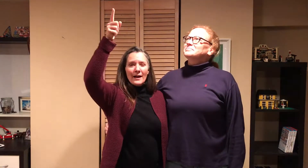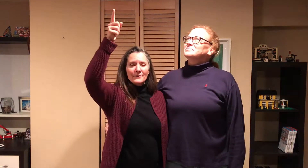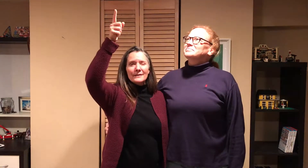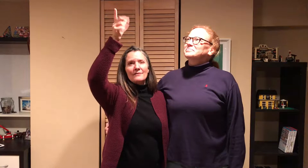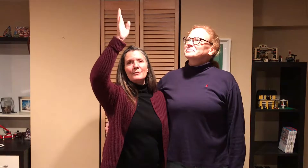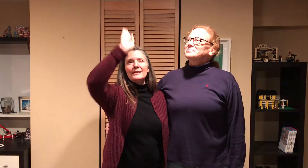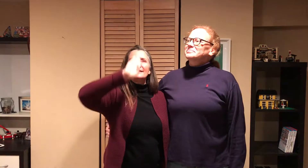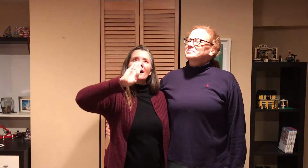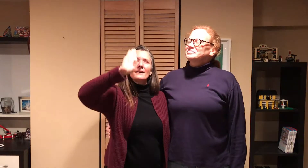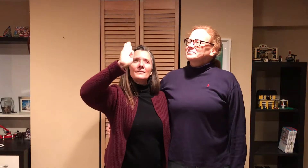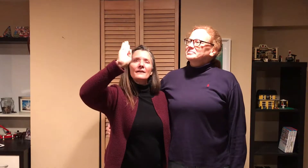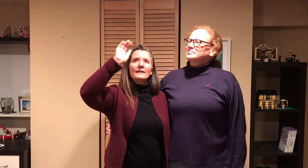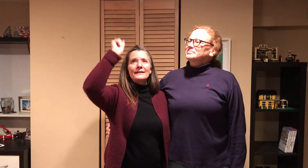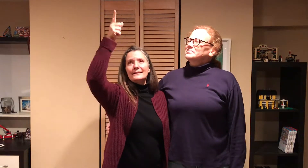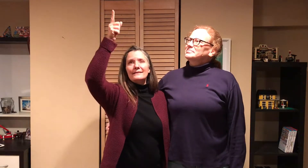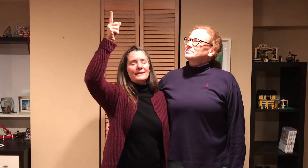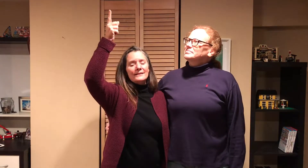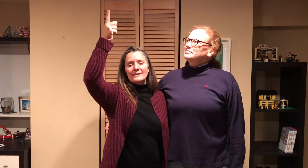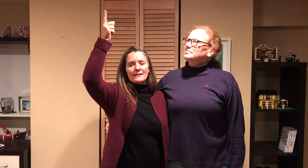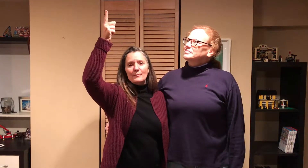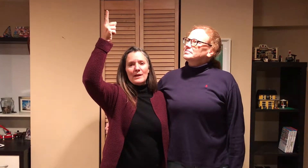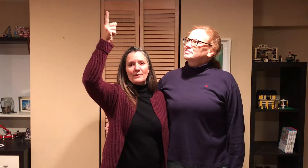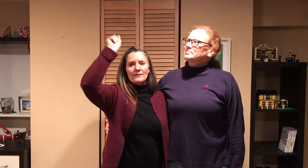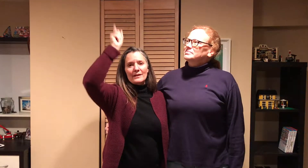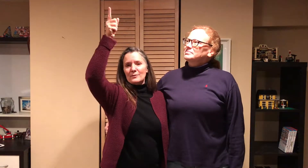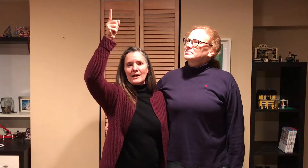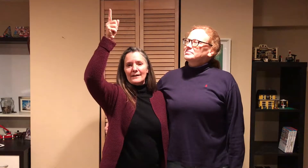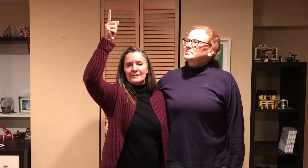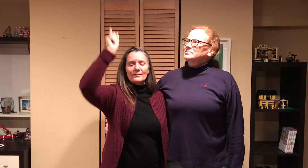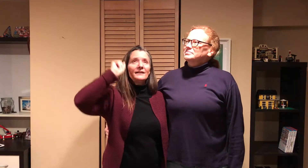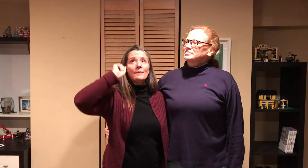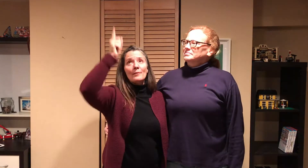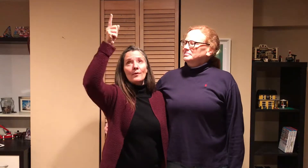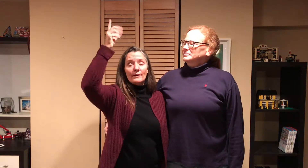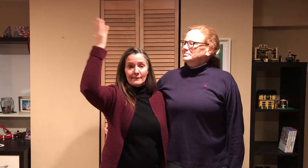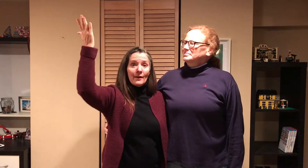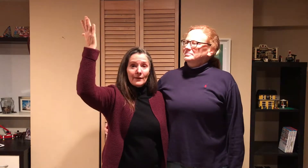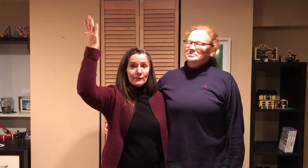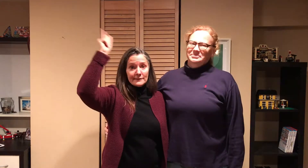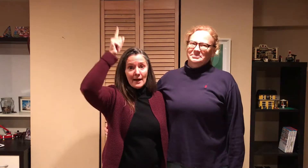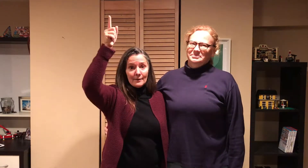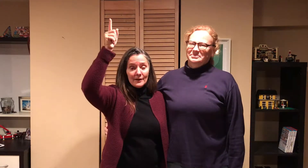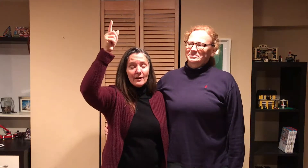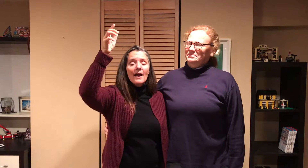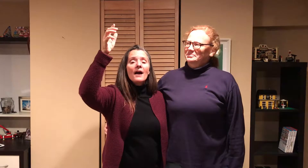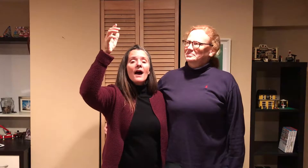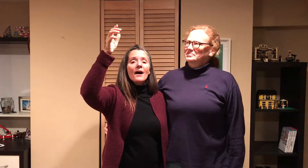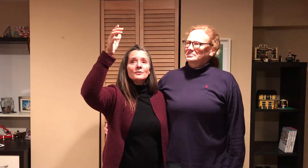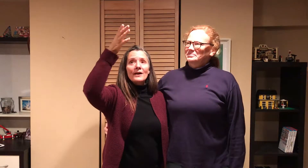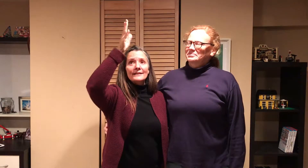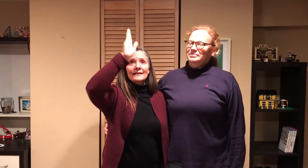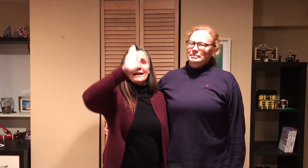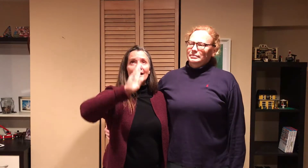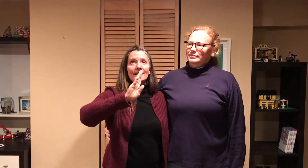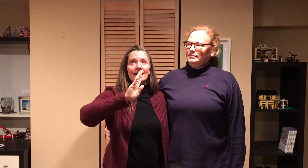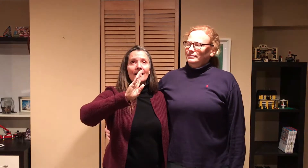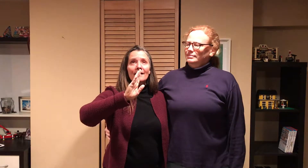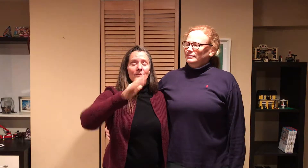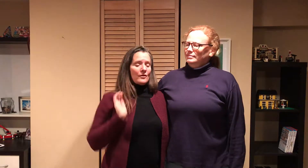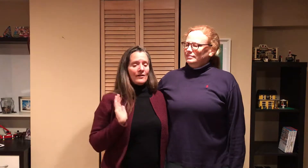up, since I've placed God up there, he's just going to be up there. That's where God is. So anytime I point, now we know it's God up there. So I sign God. So I